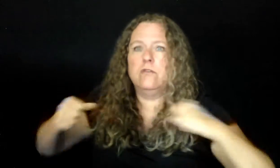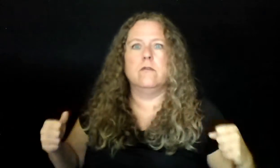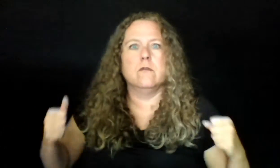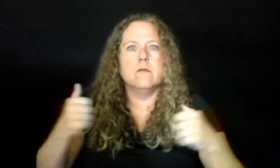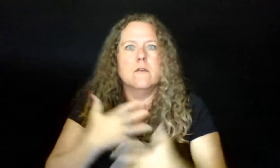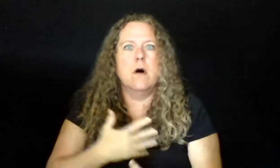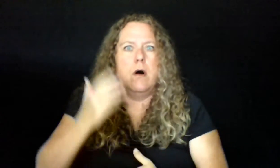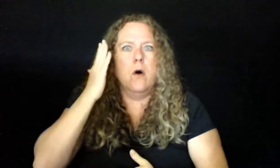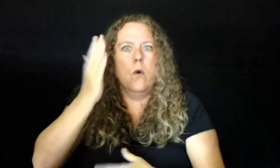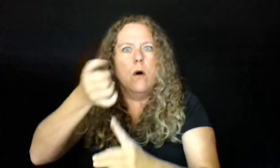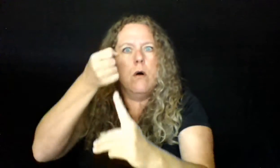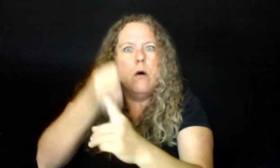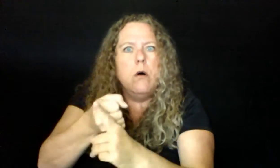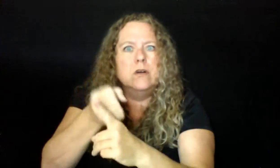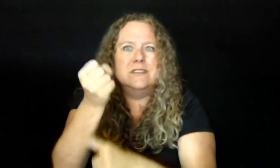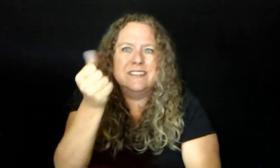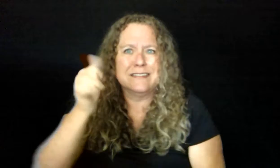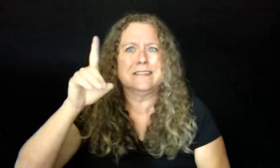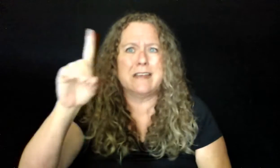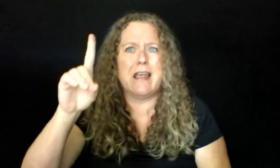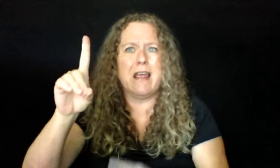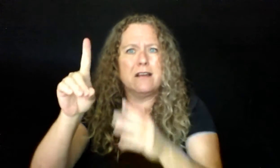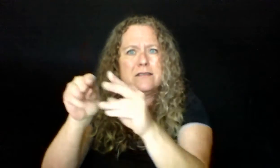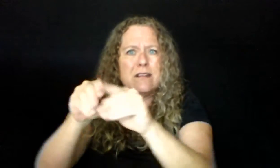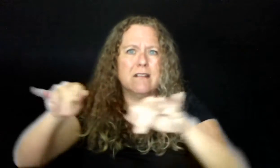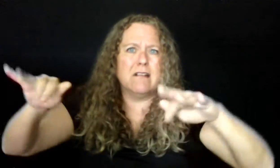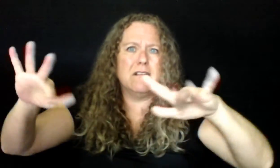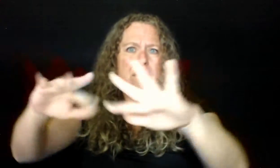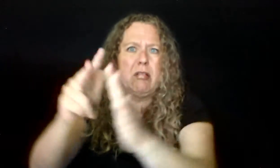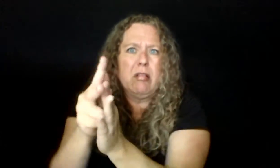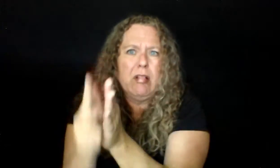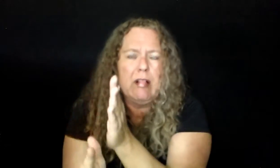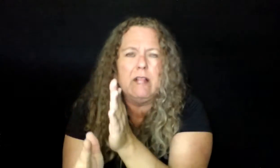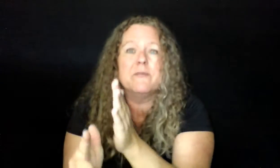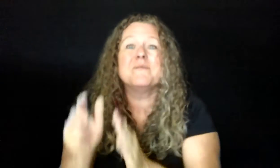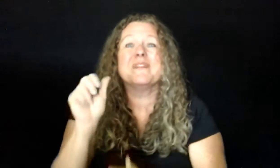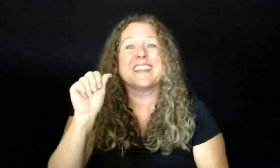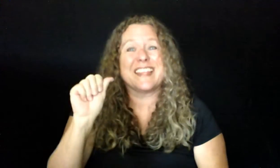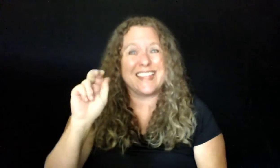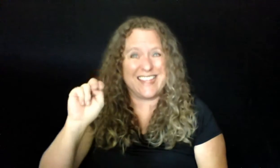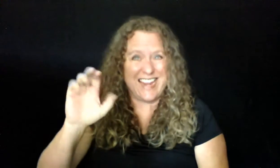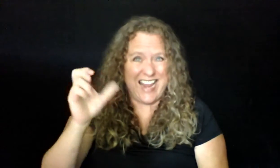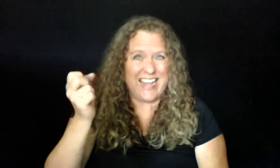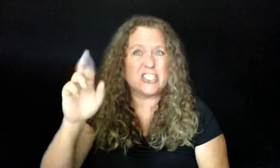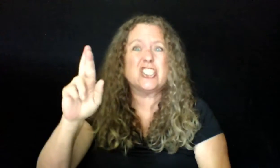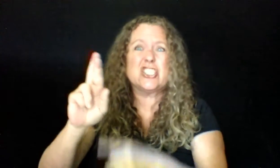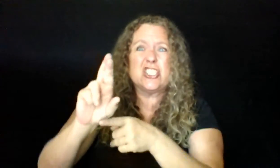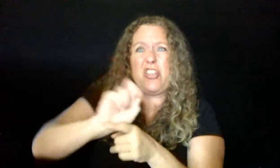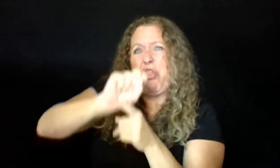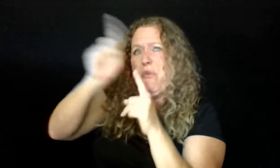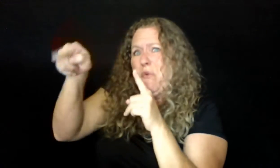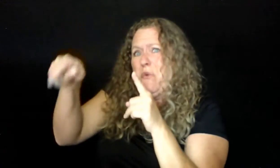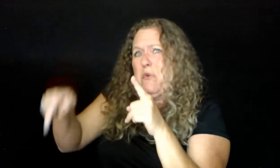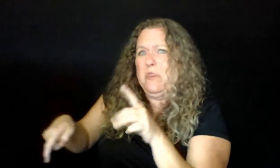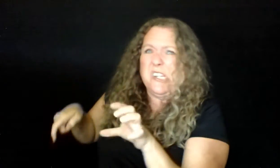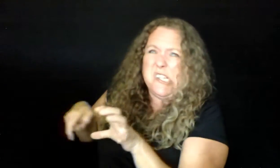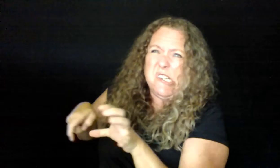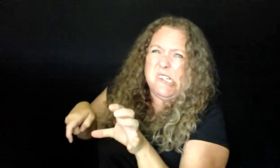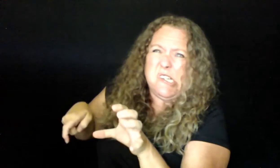Sanchez. They lowered the ship's sea anchor and let the ship be driven along. We took such a violent battering from the